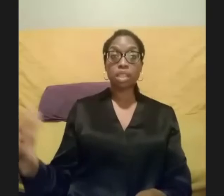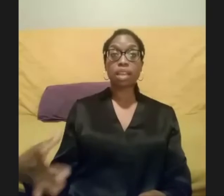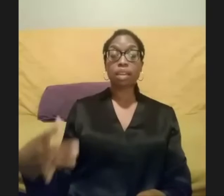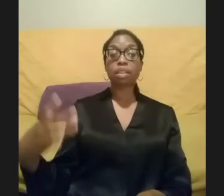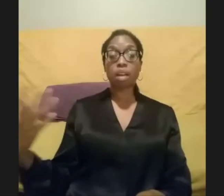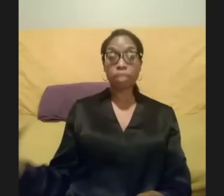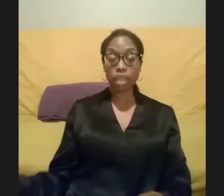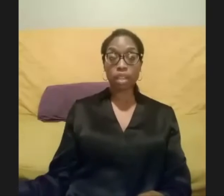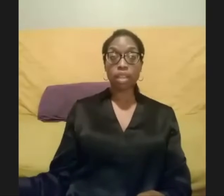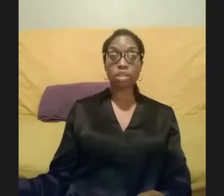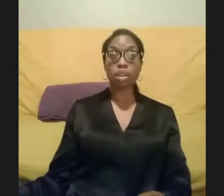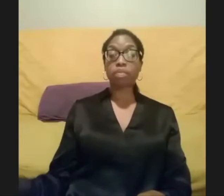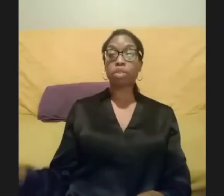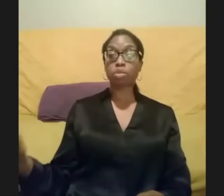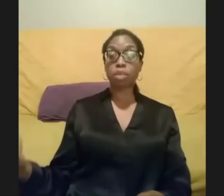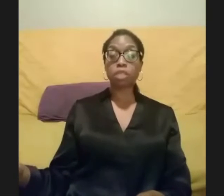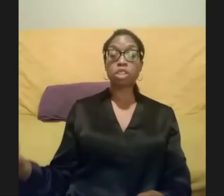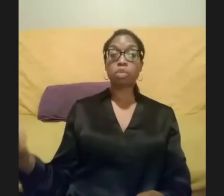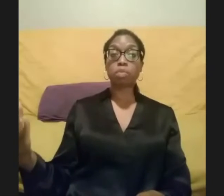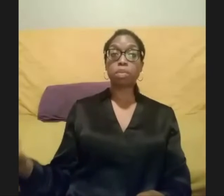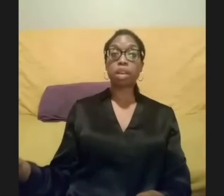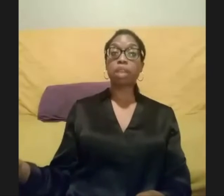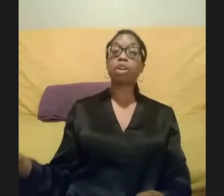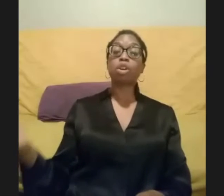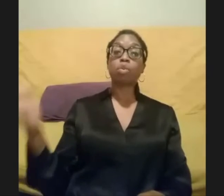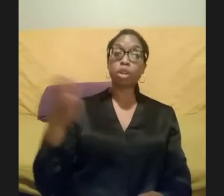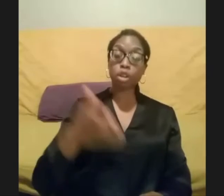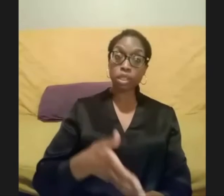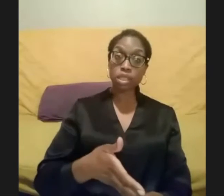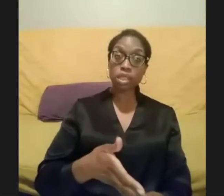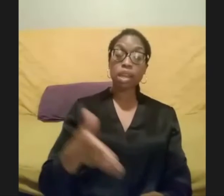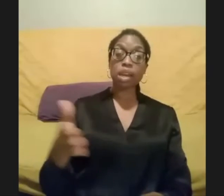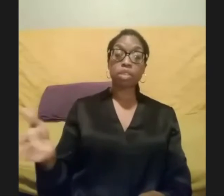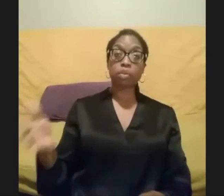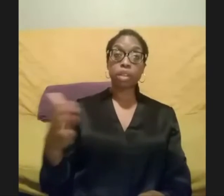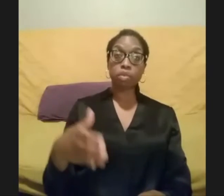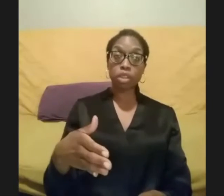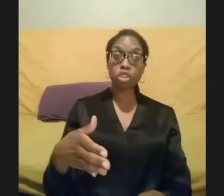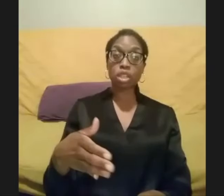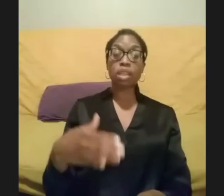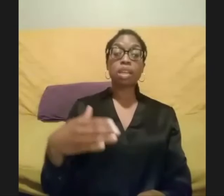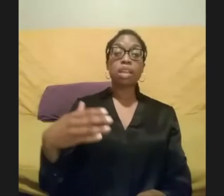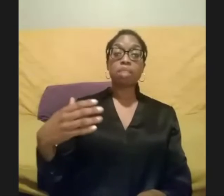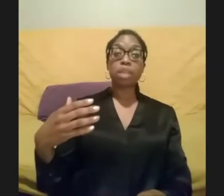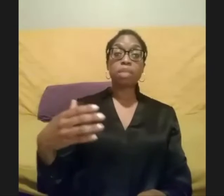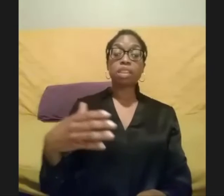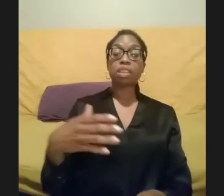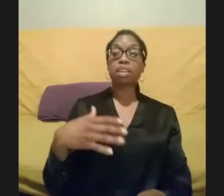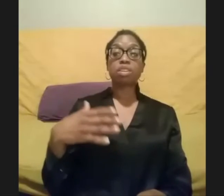that complicated cancer after a treatment, especially when people have recurrence after they were in remission, it may be that they just